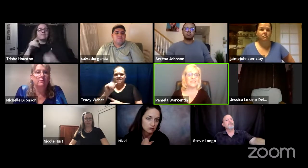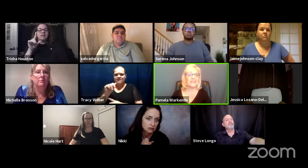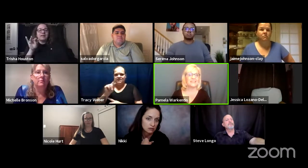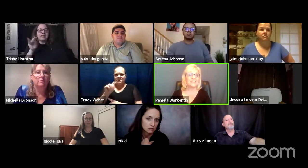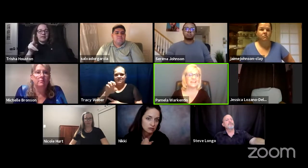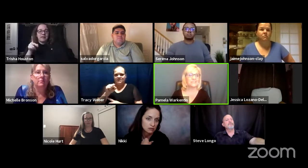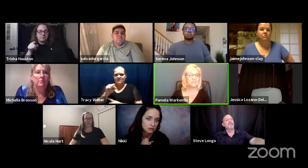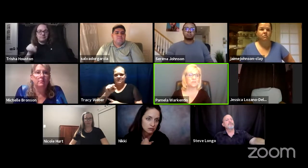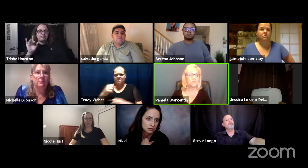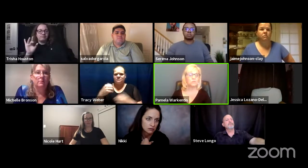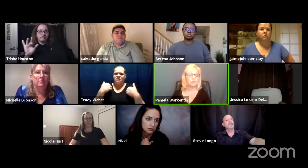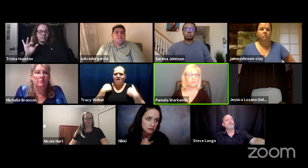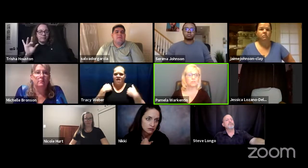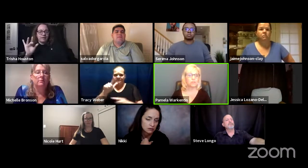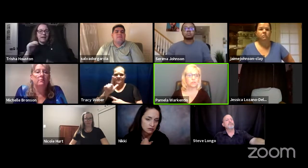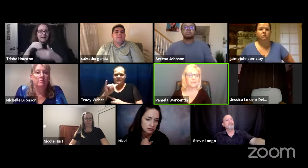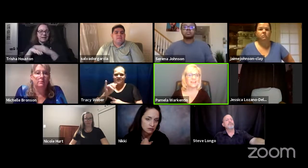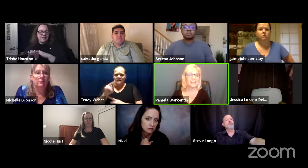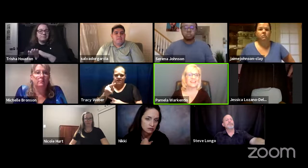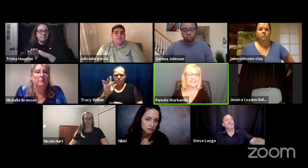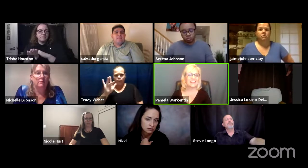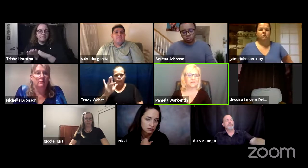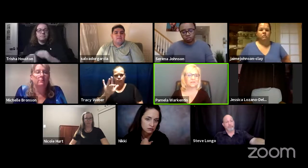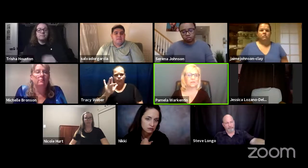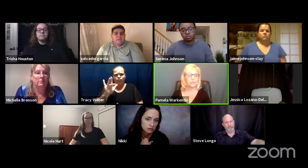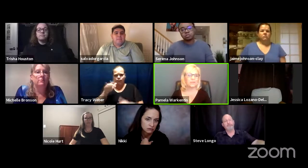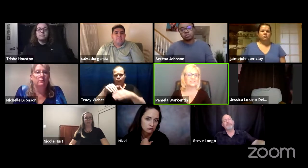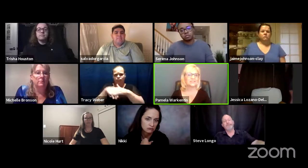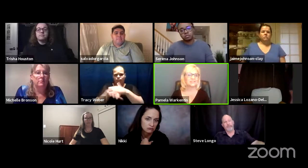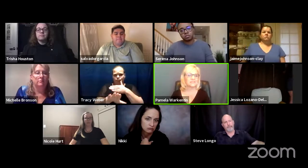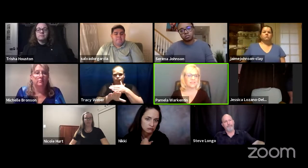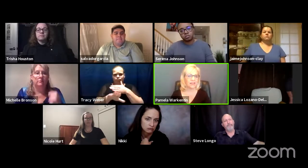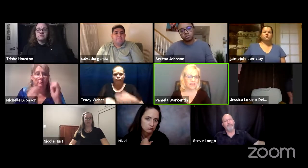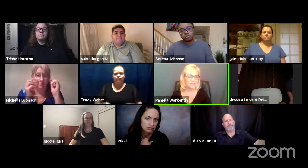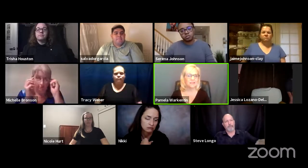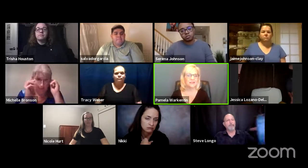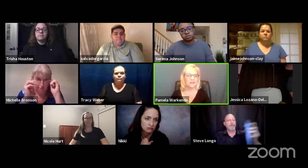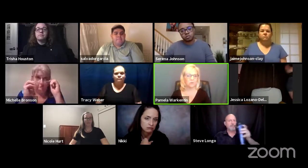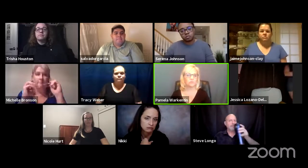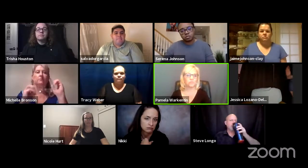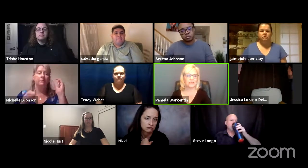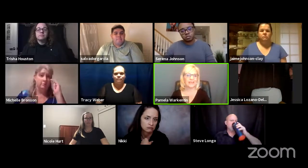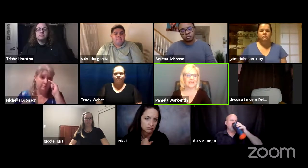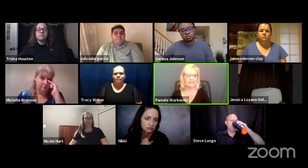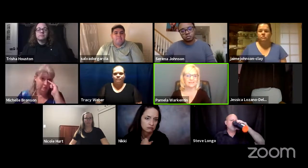meeting dates, there should be a link there that you can select in order to get in.